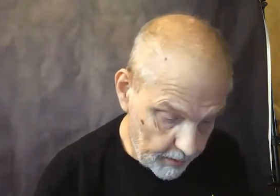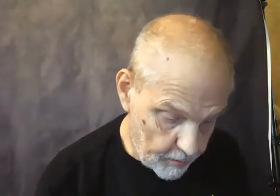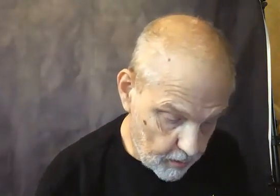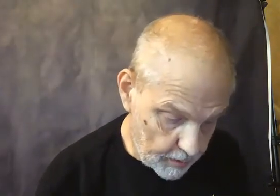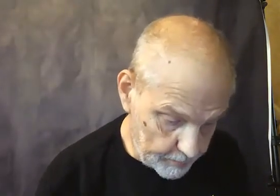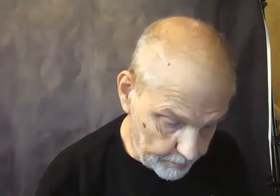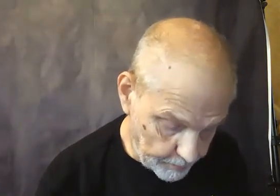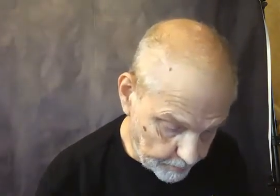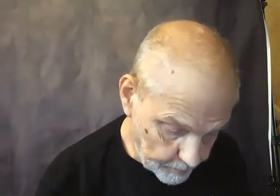later on.